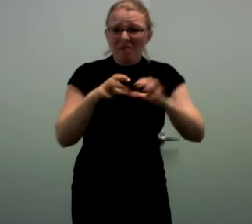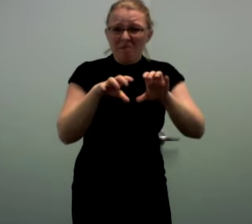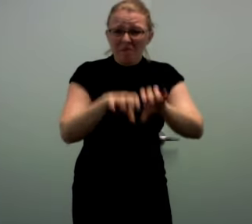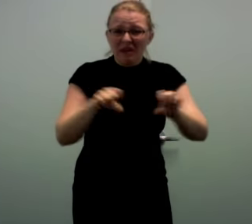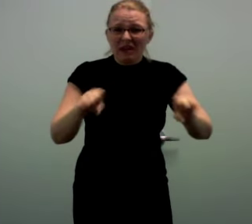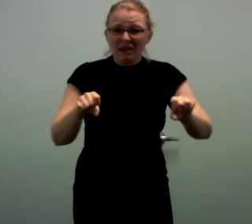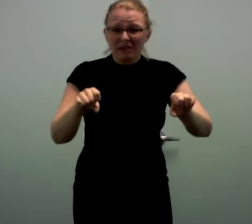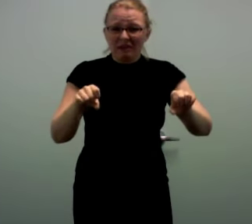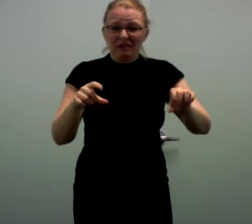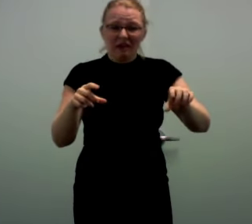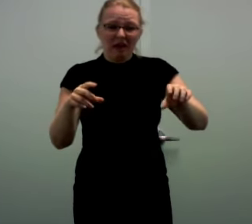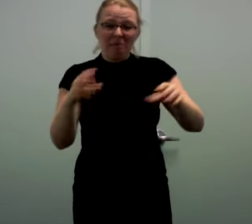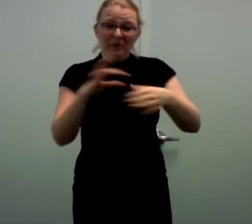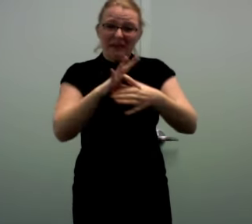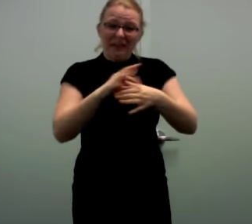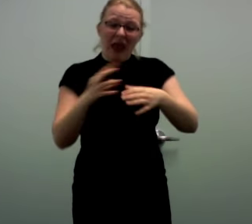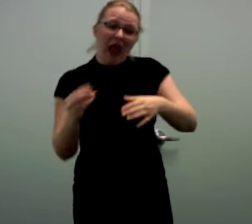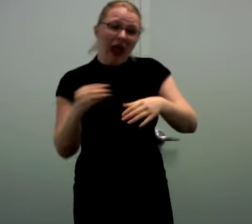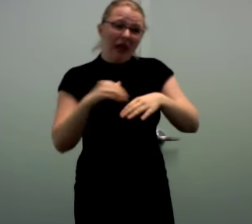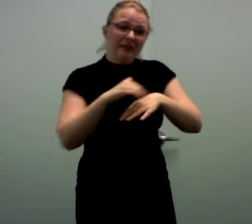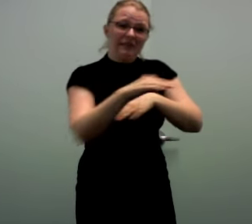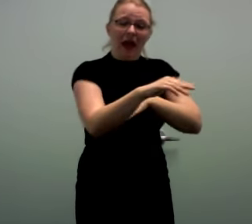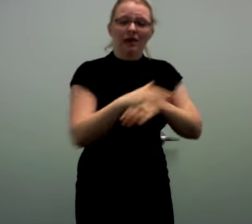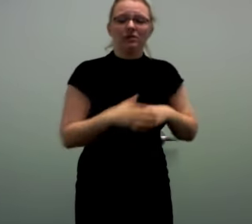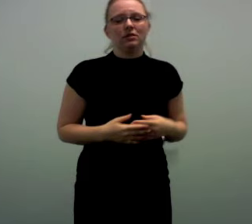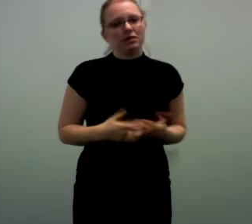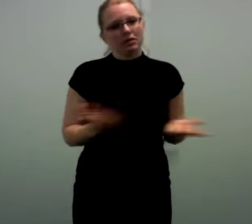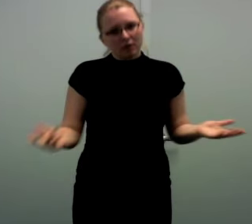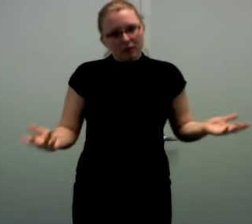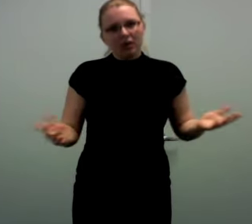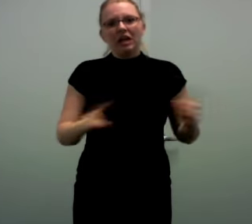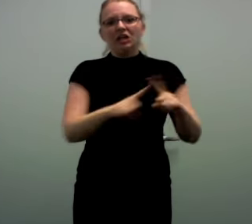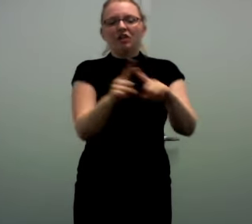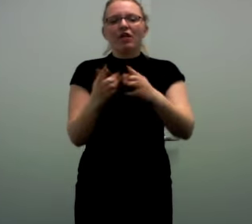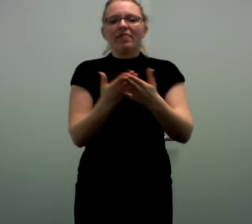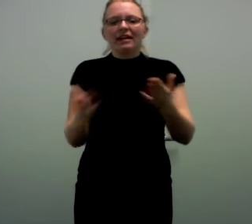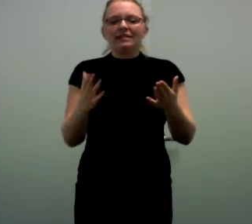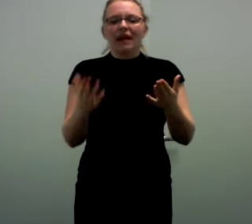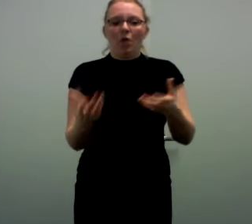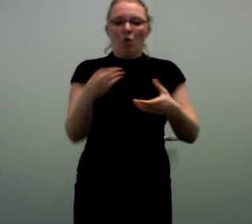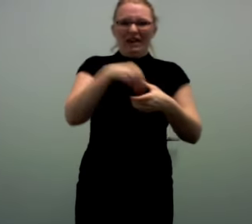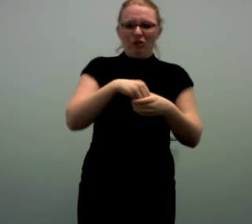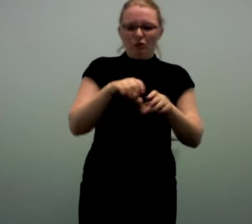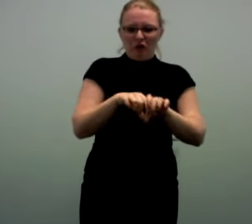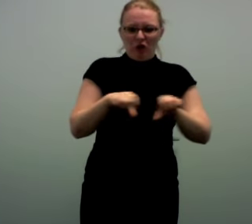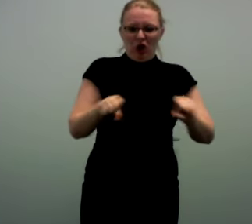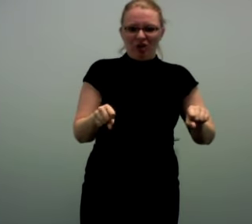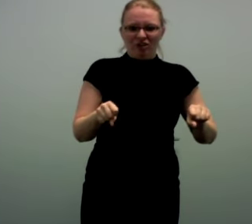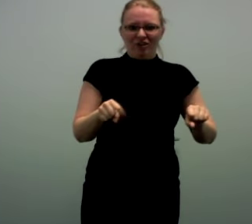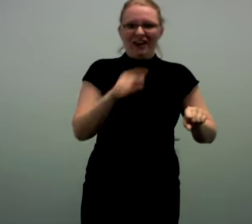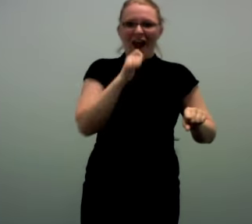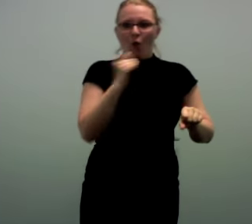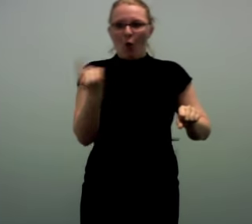when he saw them. There were things that went into the sausage in comparison with which a poisoned rat was a